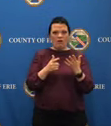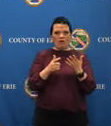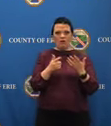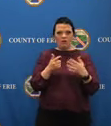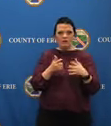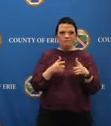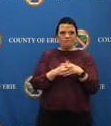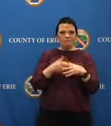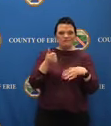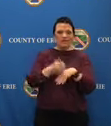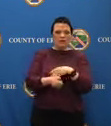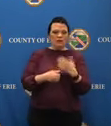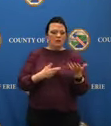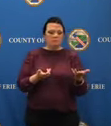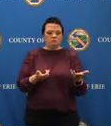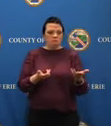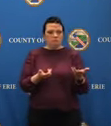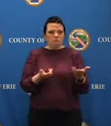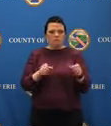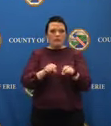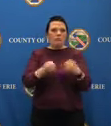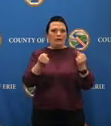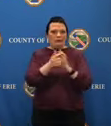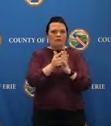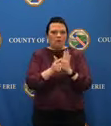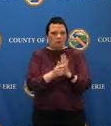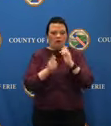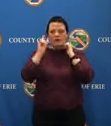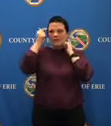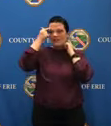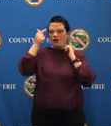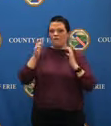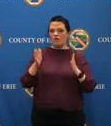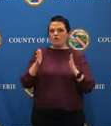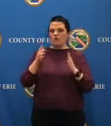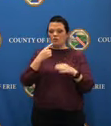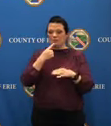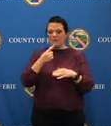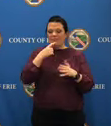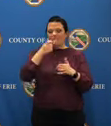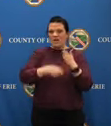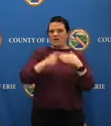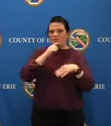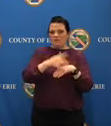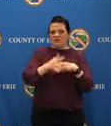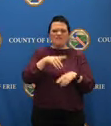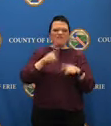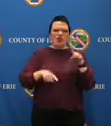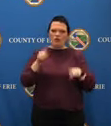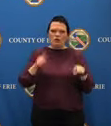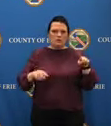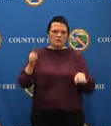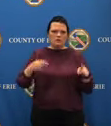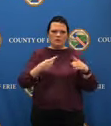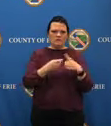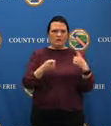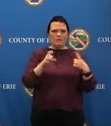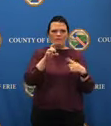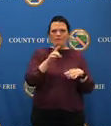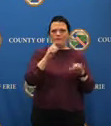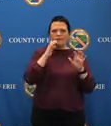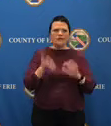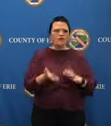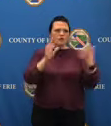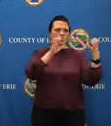800 number here. As the governor noted, there are fines that are available. The fines vary based on from disorderly conduct of